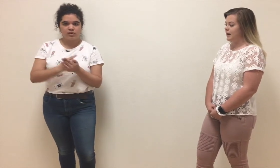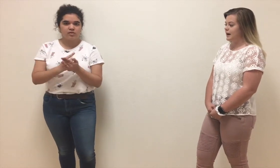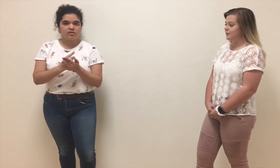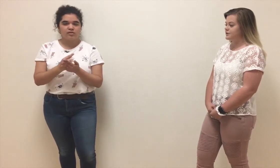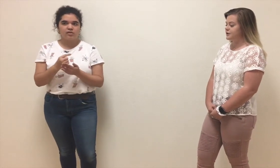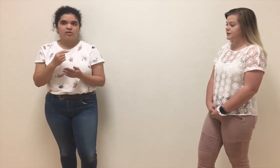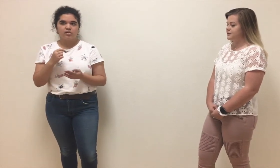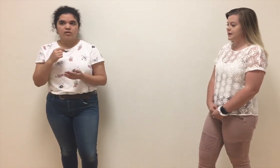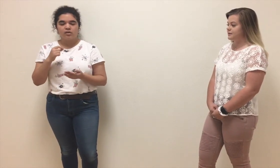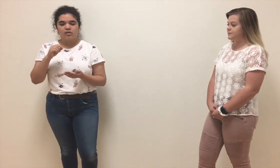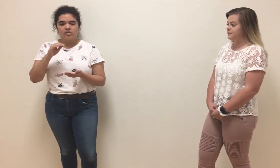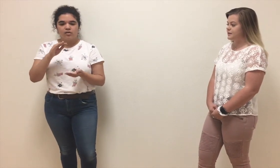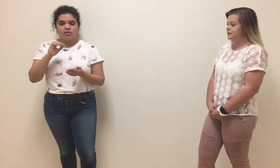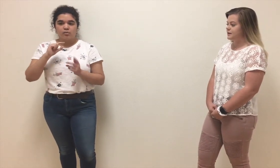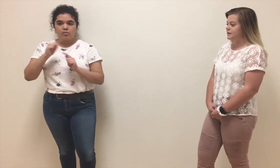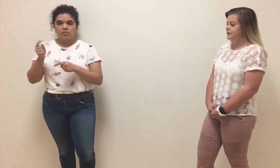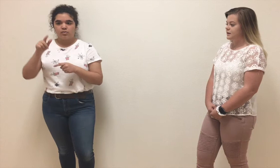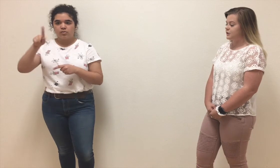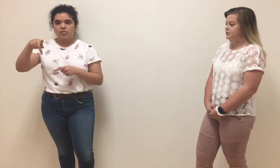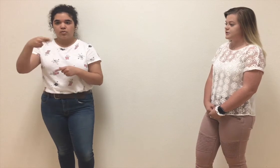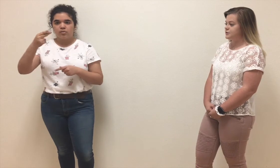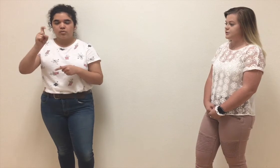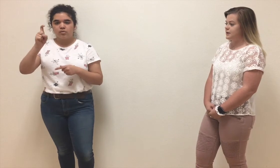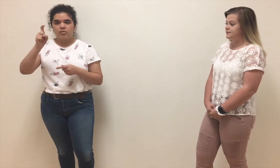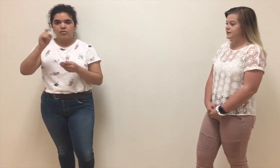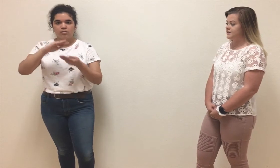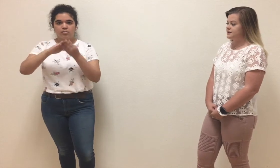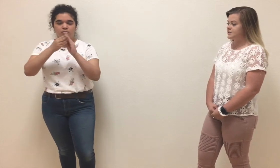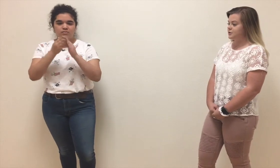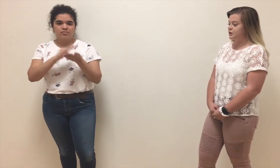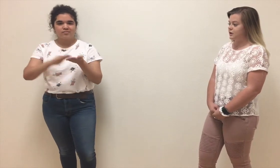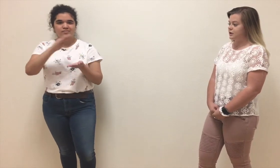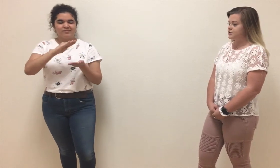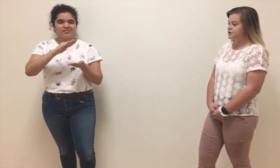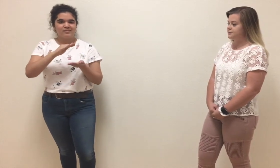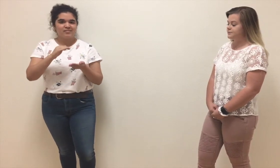I want to graduate, go to Phoenix Community College,